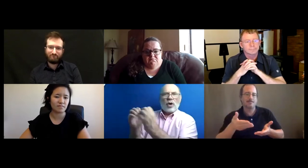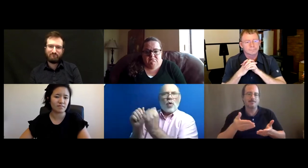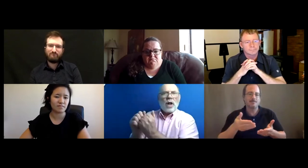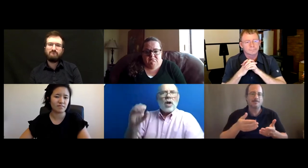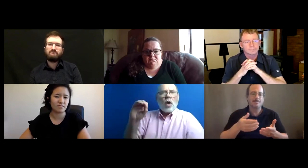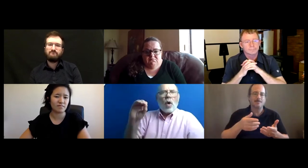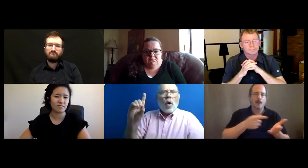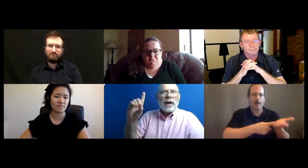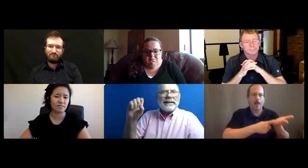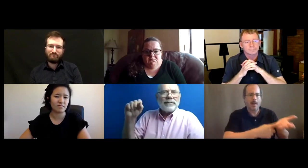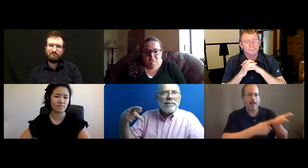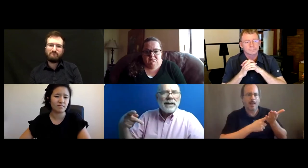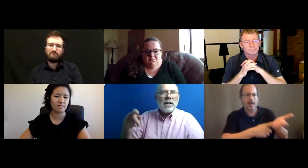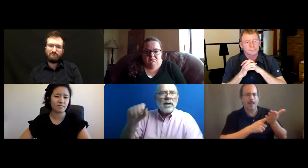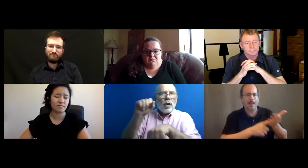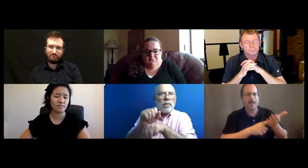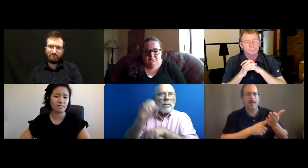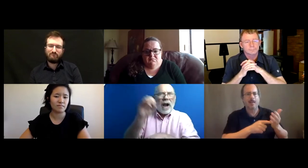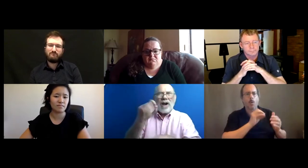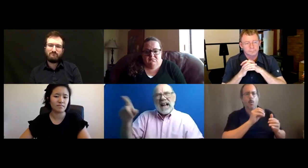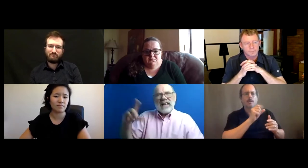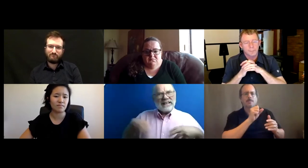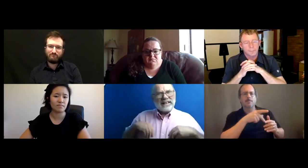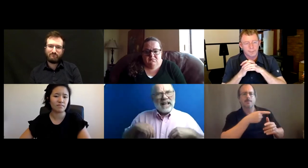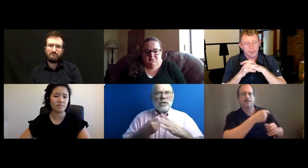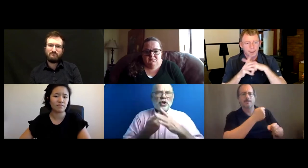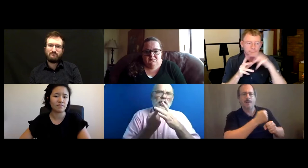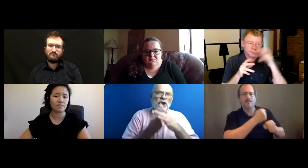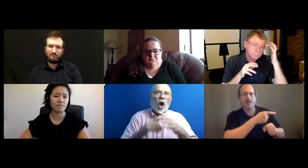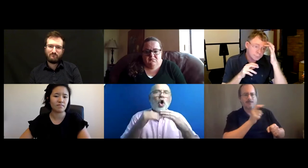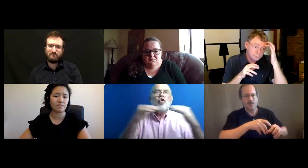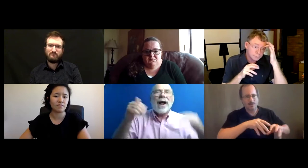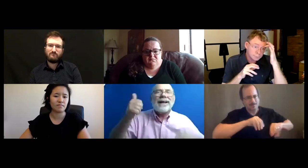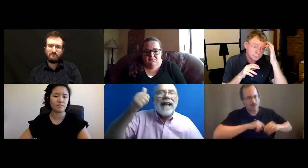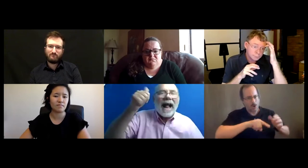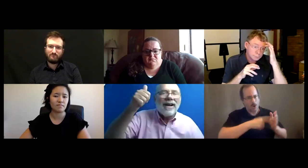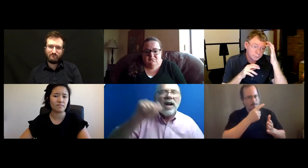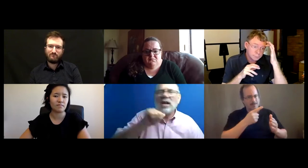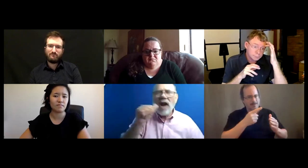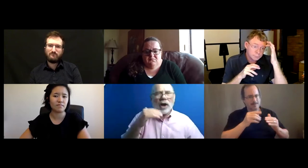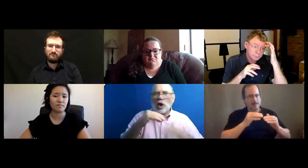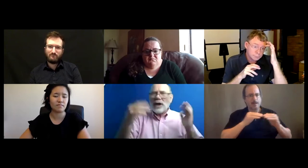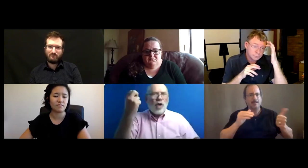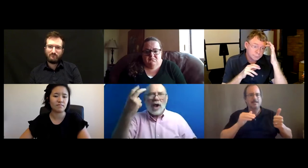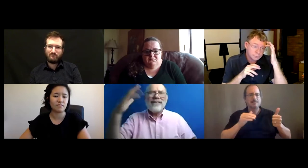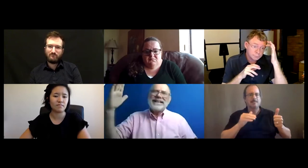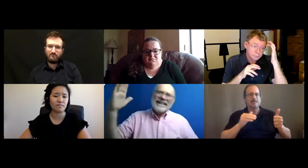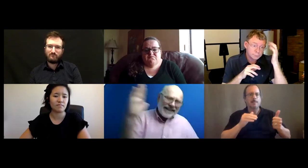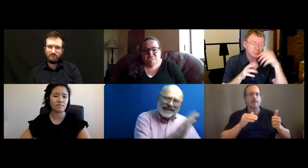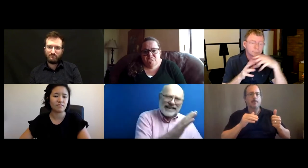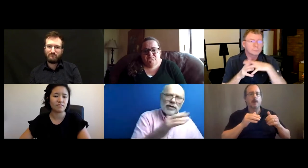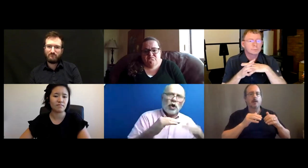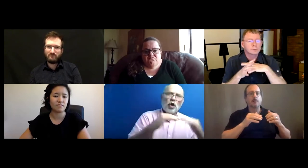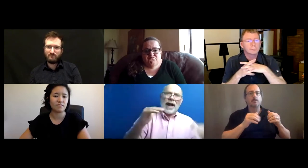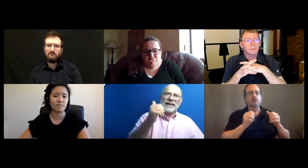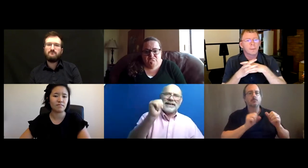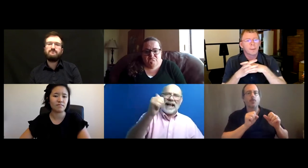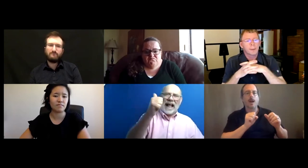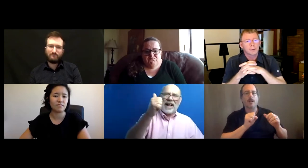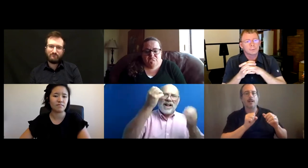these students have graduated, then they can be served by these support programs. But ODSP